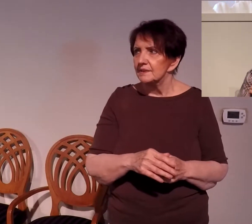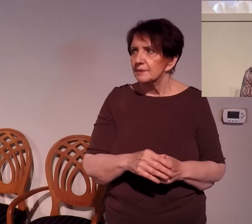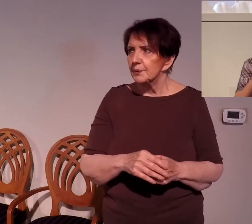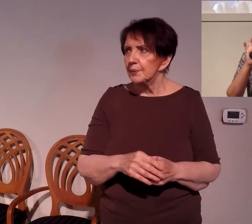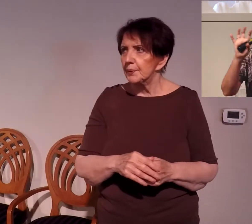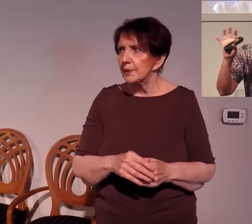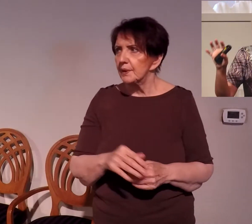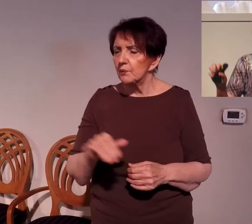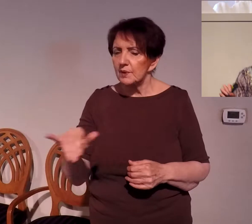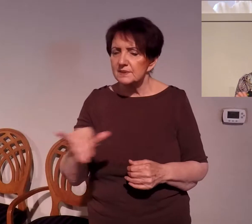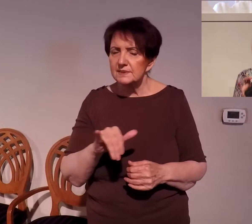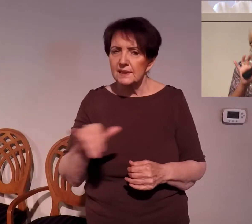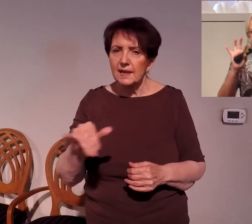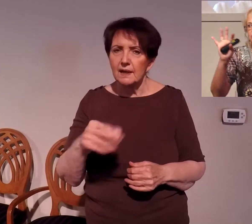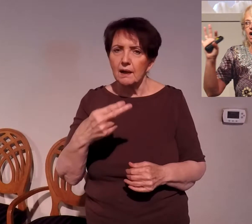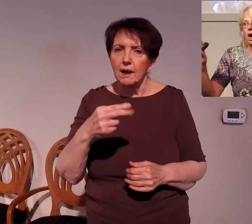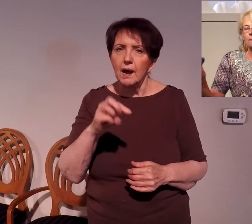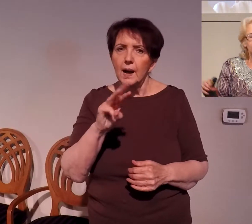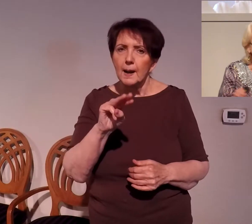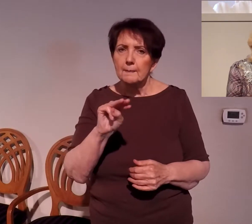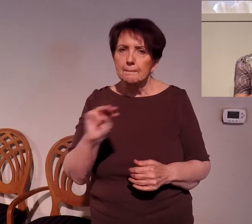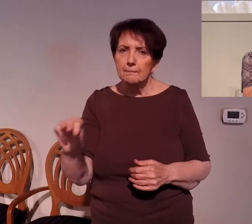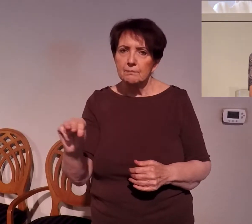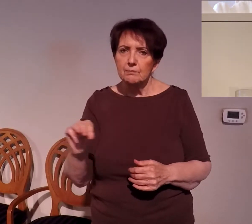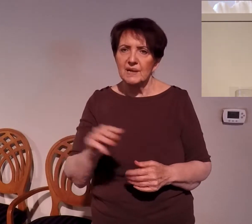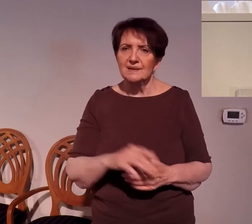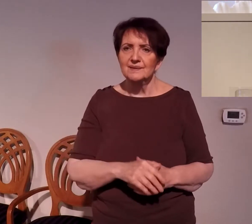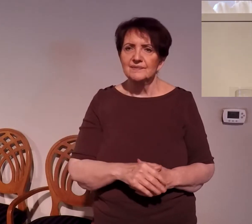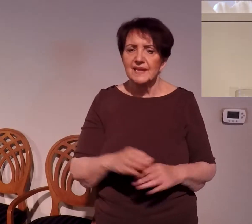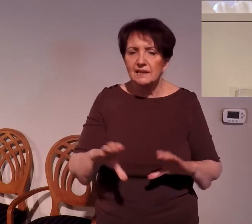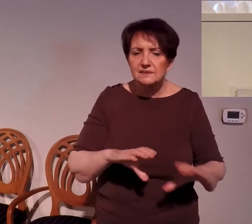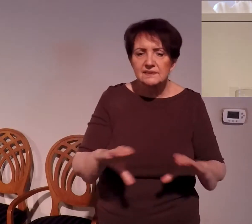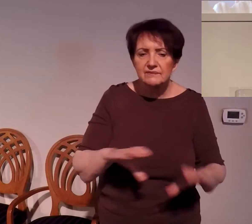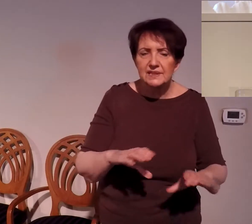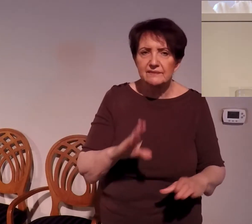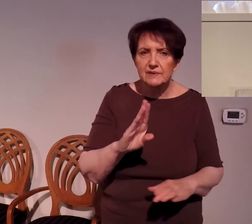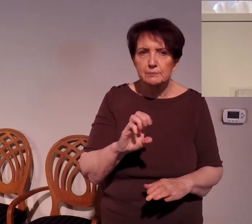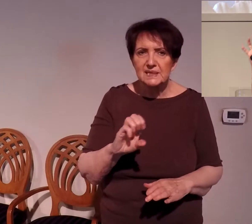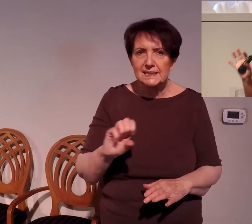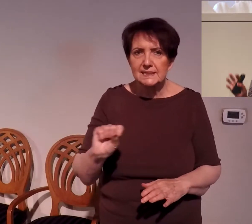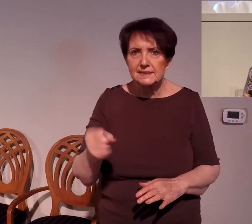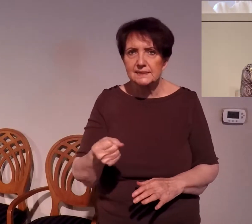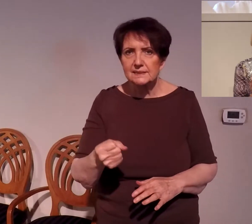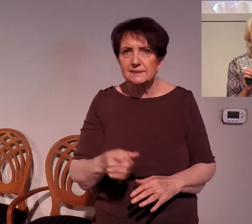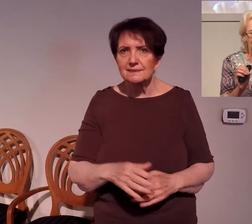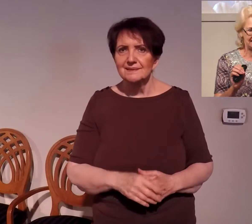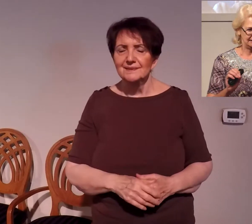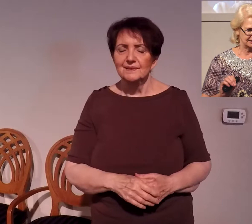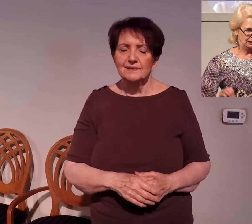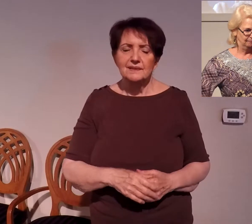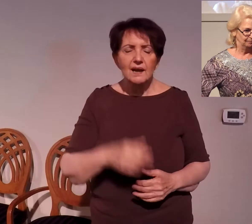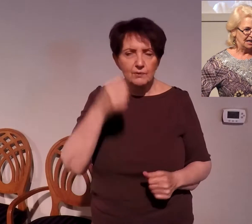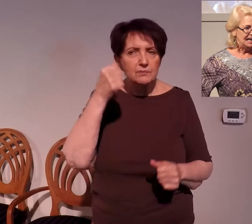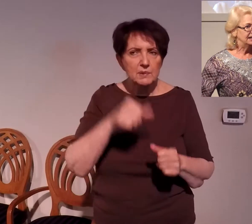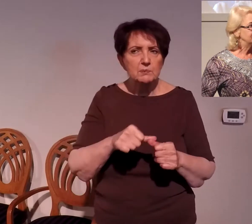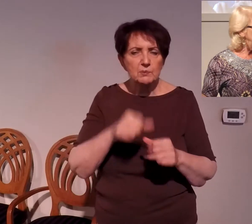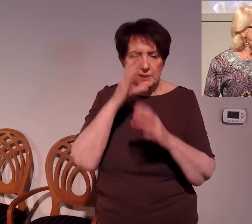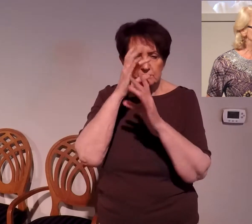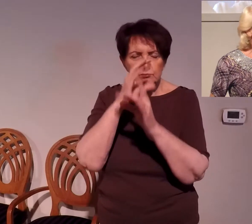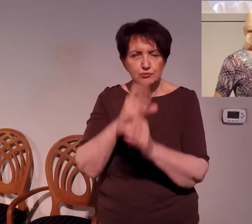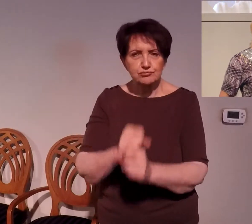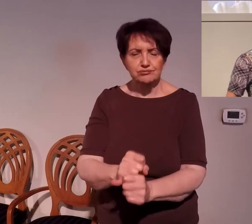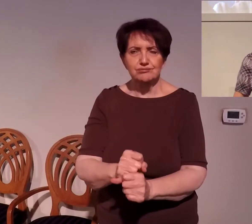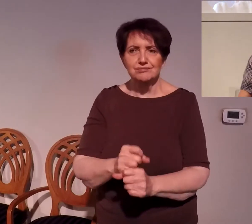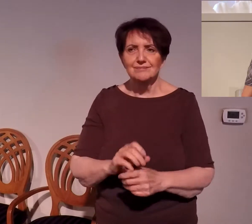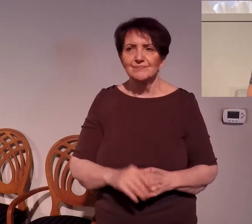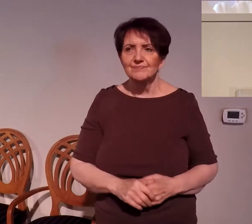But it was like a hum. There was this hum, this activity, and I remember just being entranced by it. And I thought